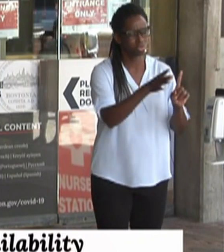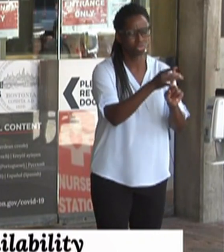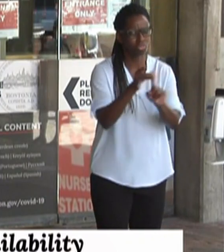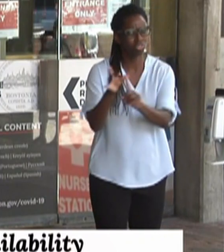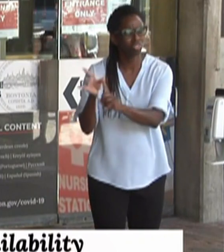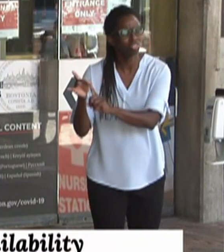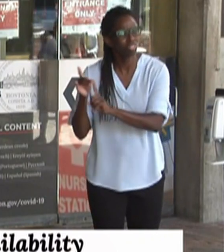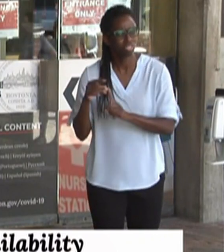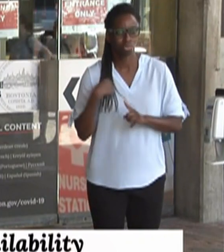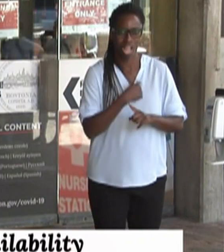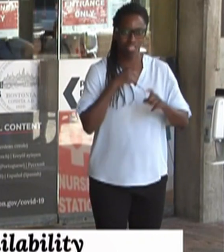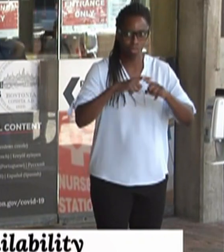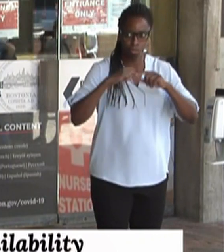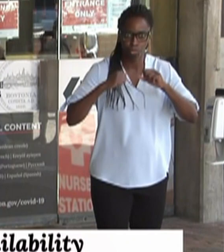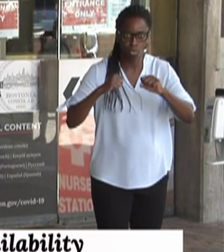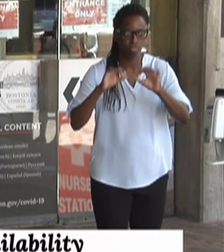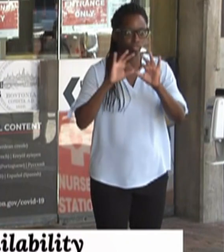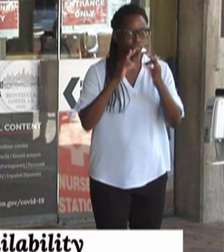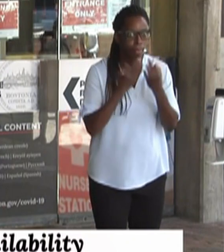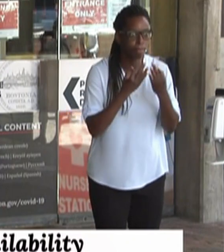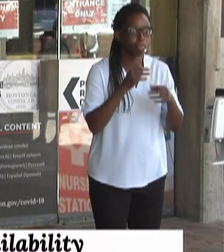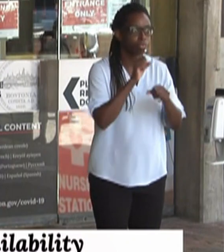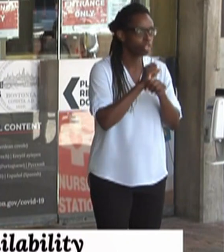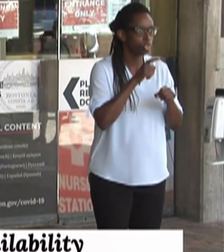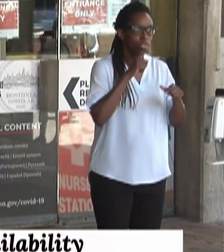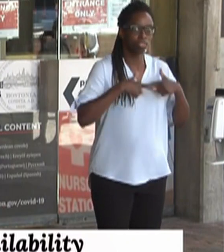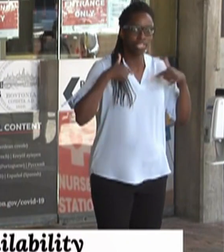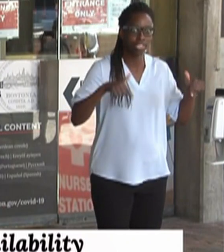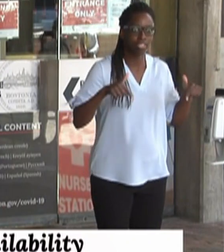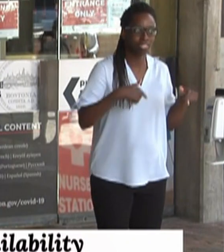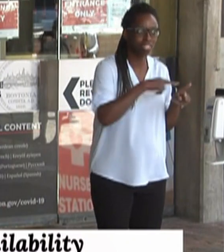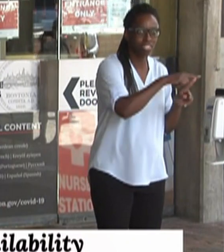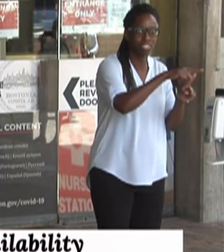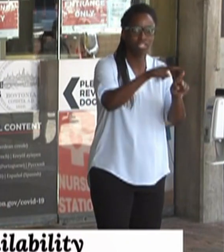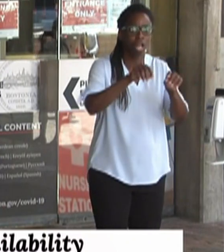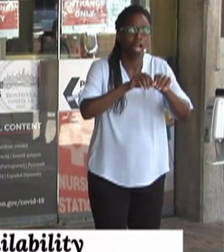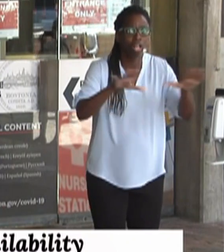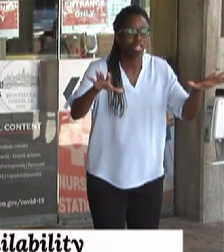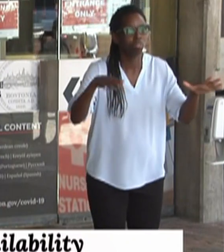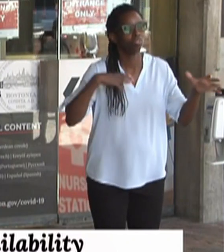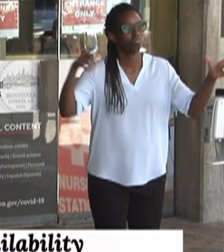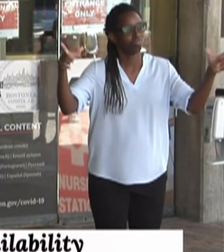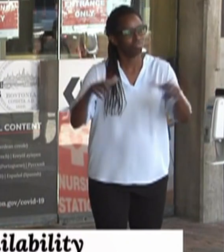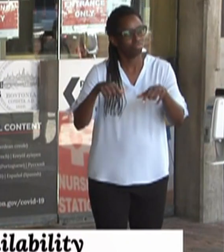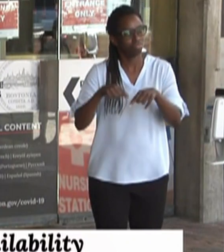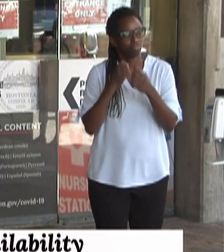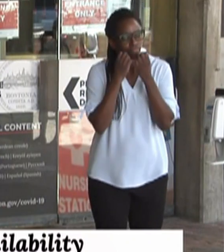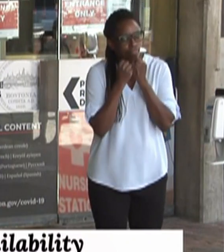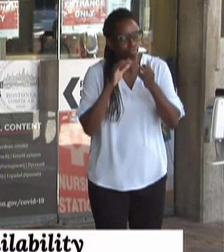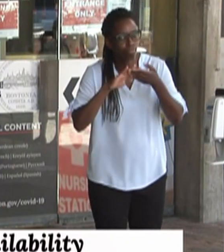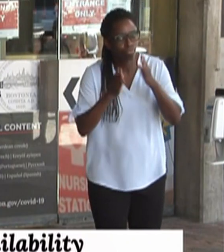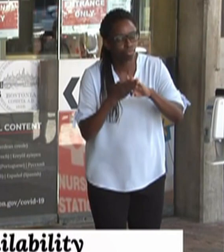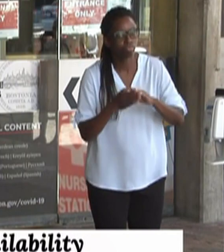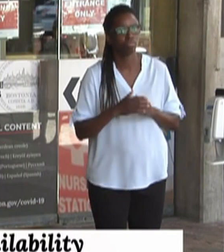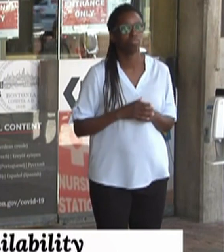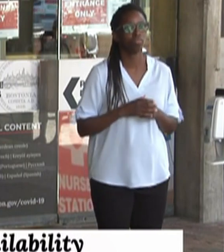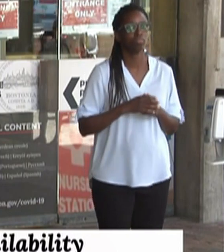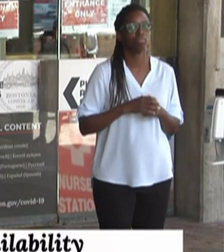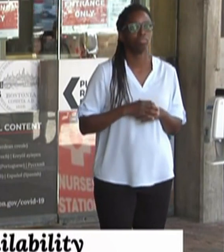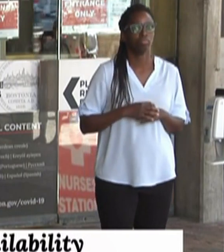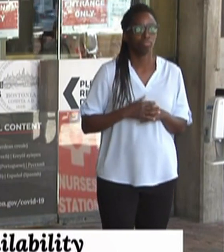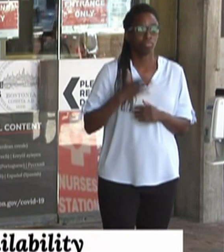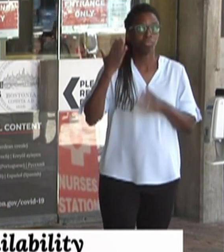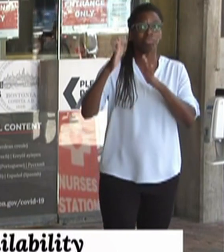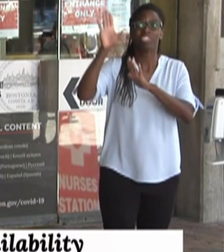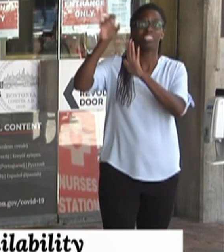see is a large spike in cases. Some of these students are coming from places that have rules that are a lot laxed. I want you to know here in